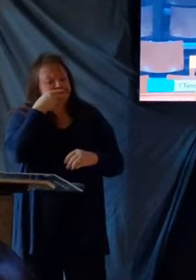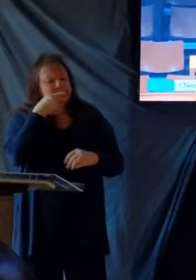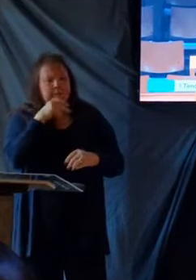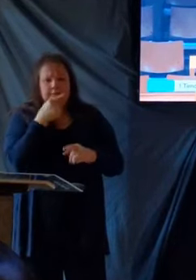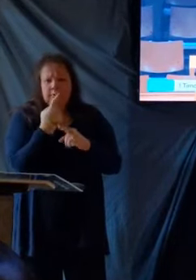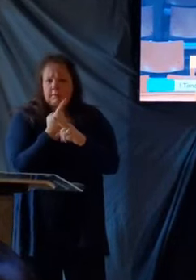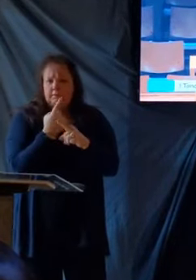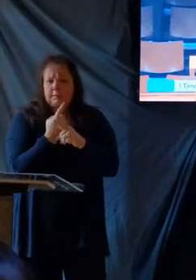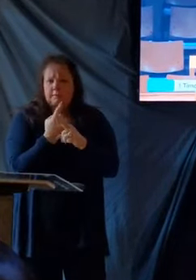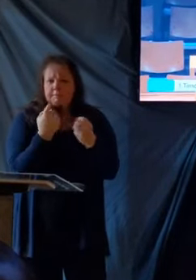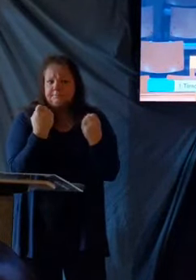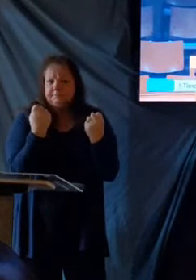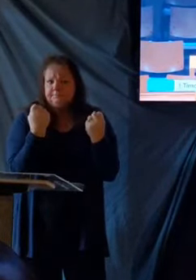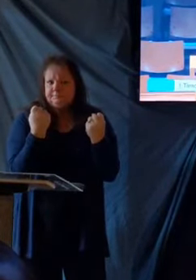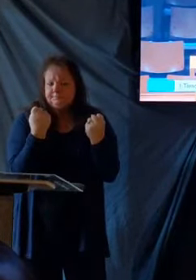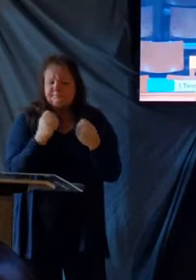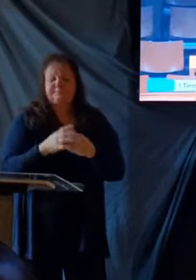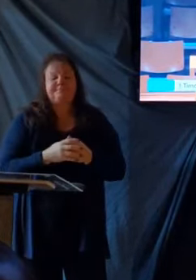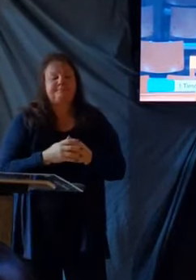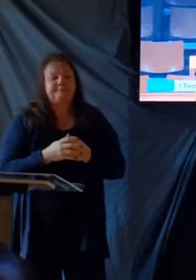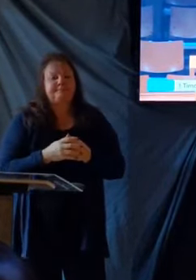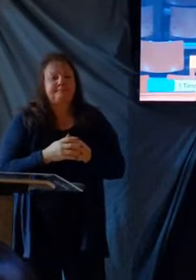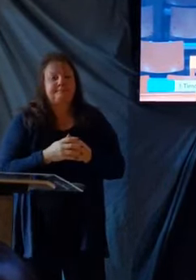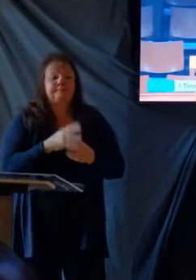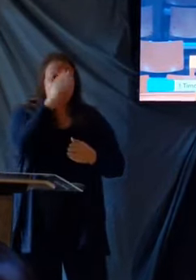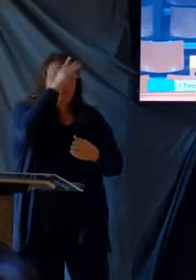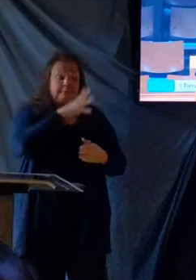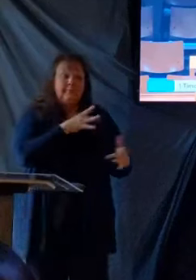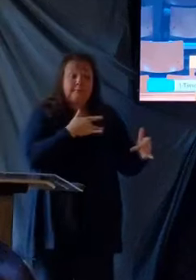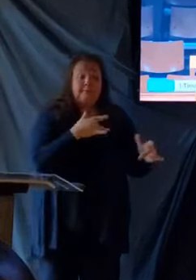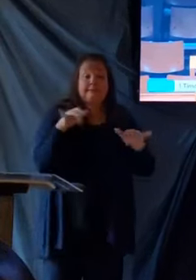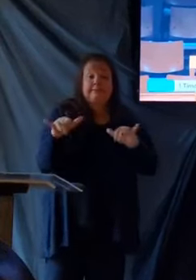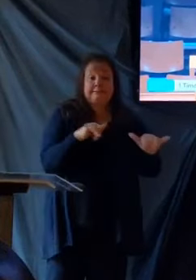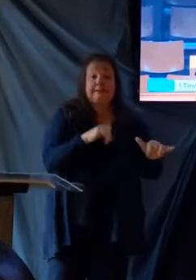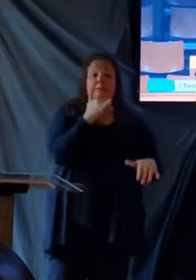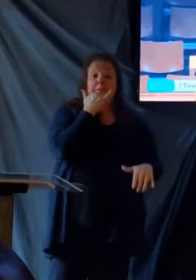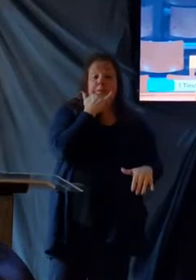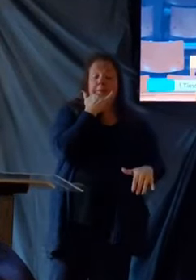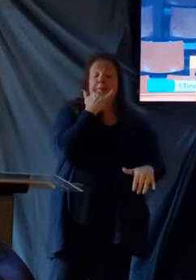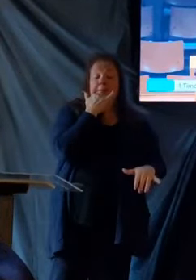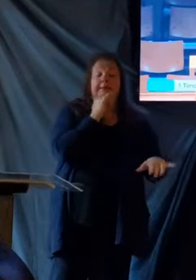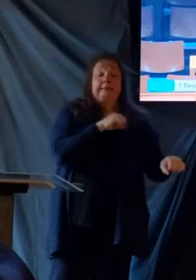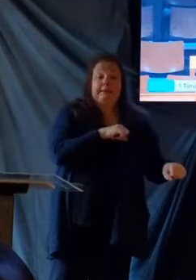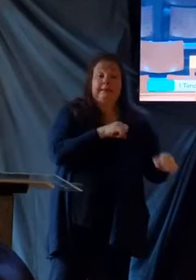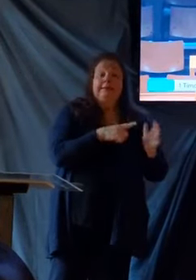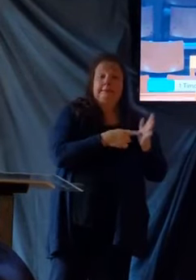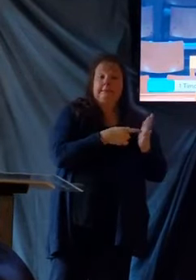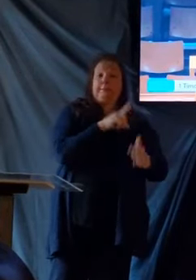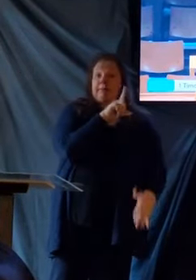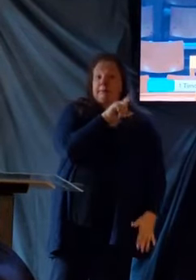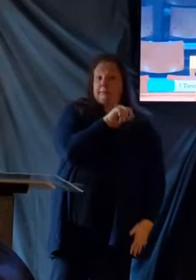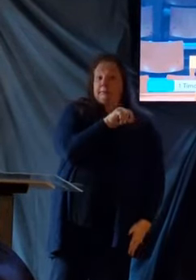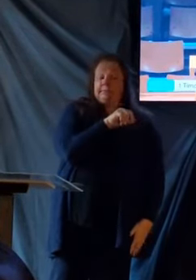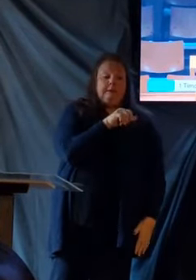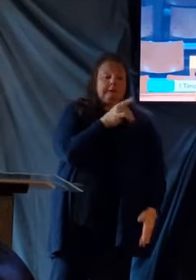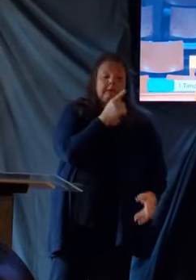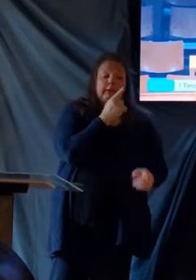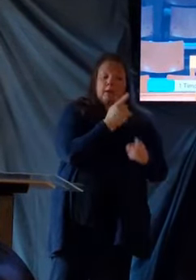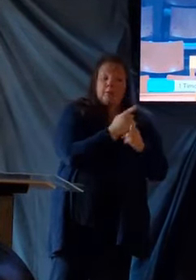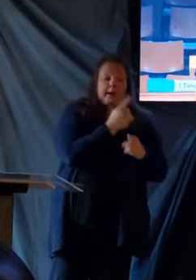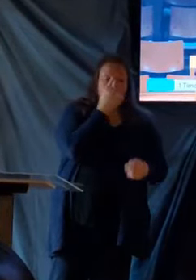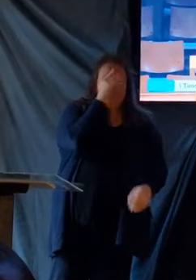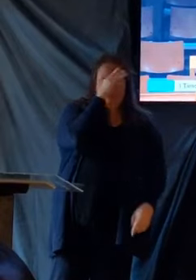improper speech. I'm not saying men can't speak improperly. And sometimes they do, and that's not right for a